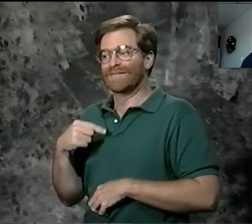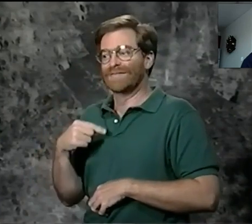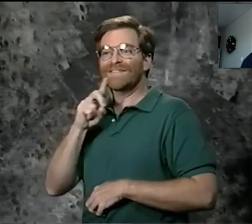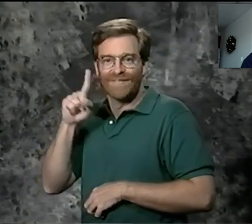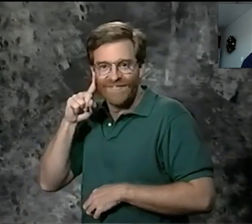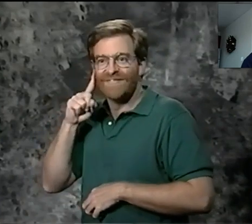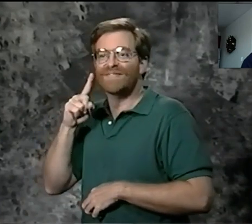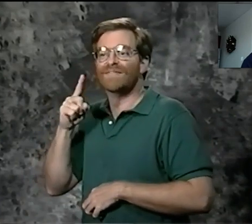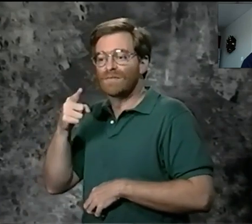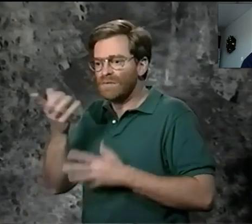And we're like, "Yeah, we're deaf."